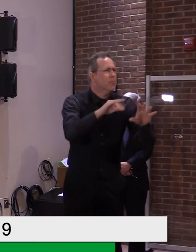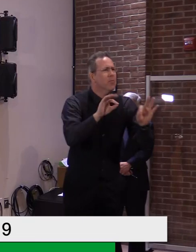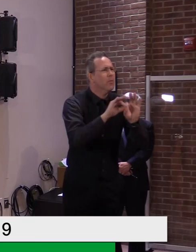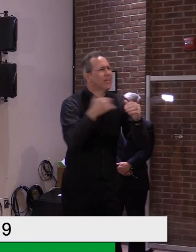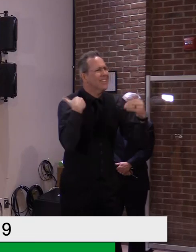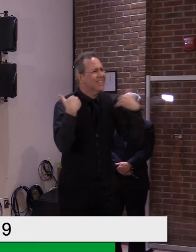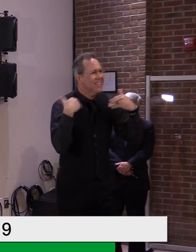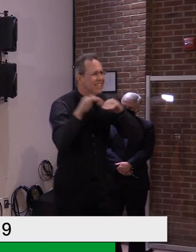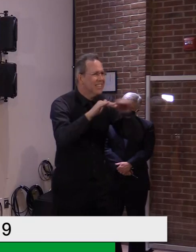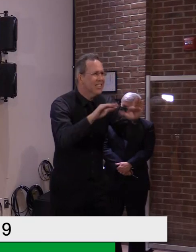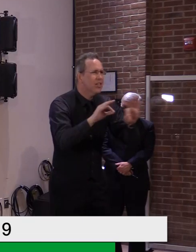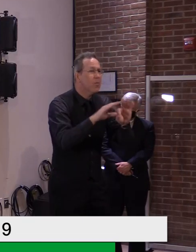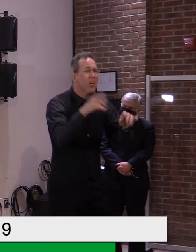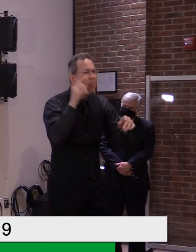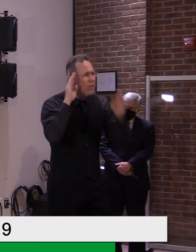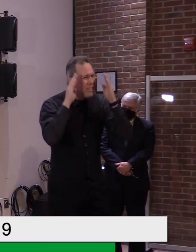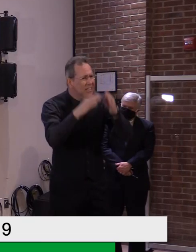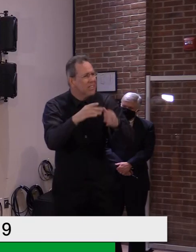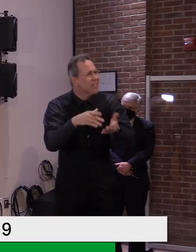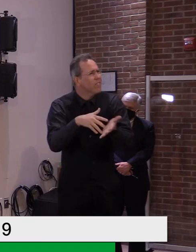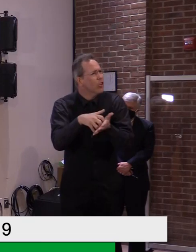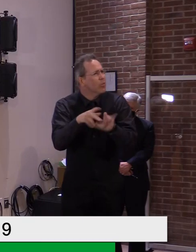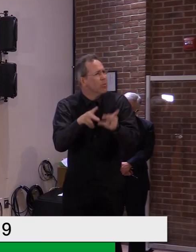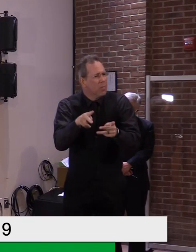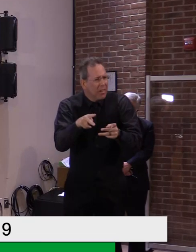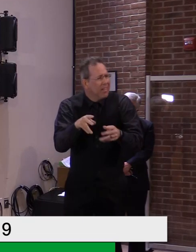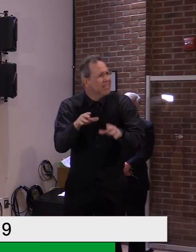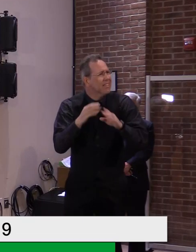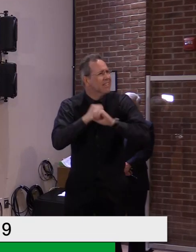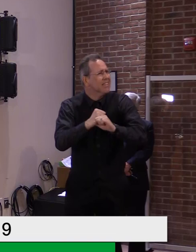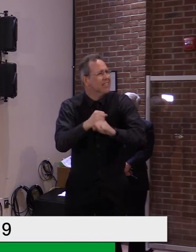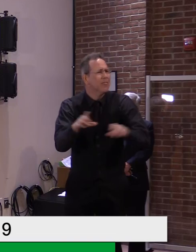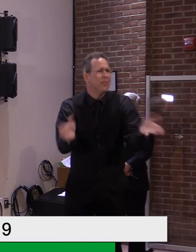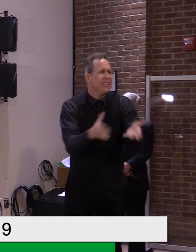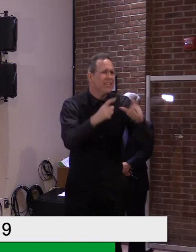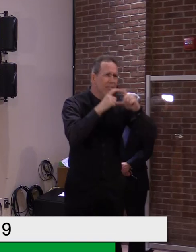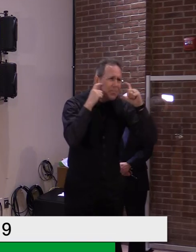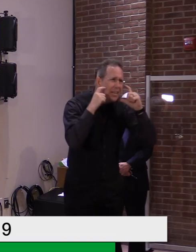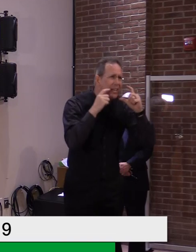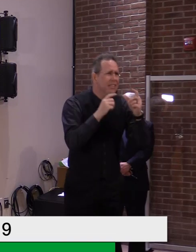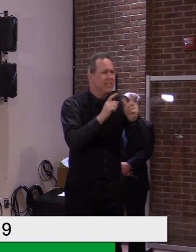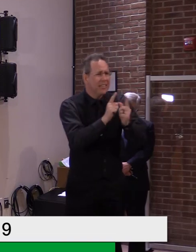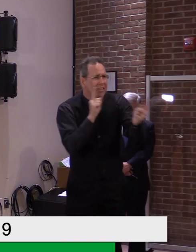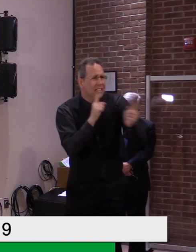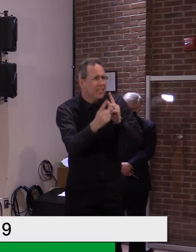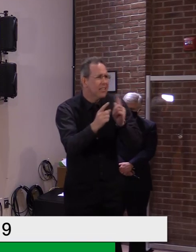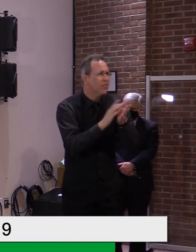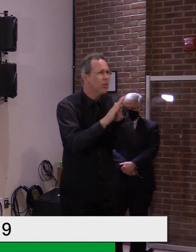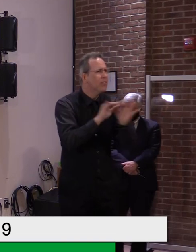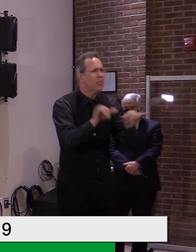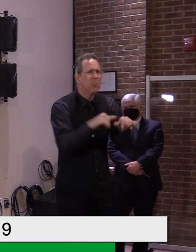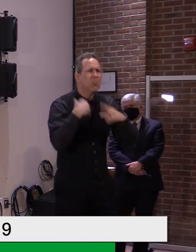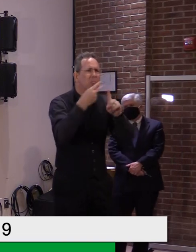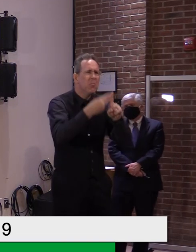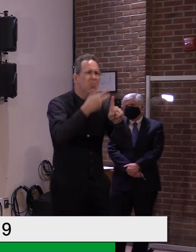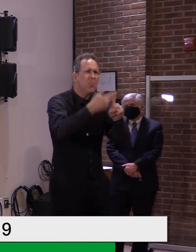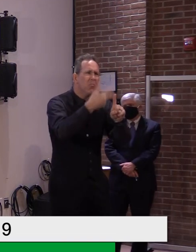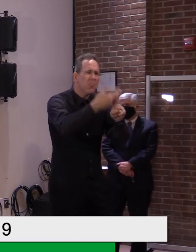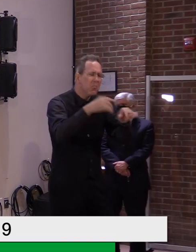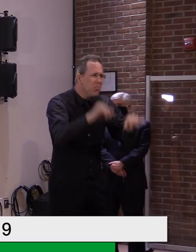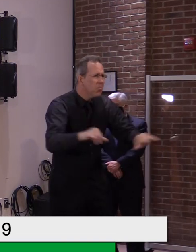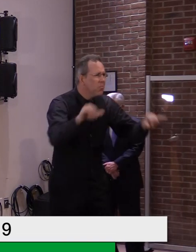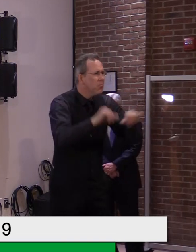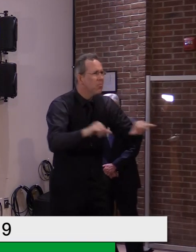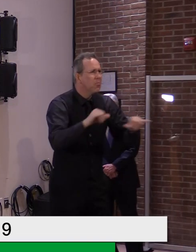mask is going to be important over the next, at least the next 2 or 3 months until we get everyone fully vaccinated that who wants